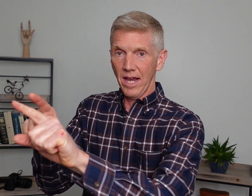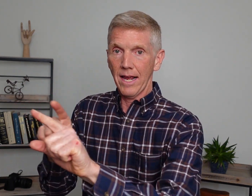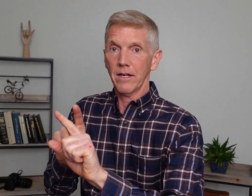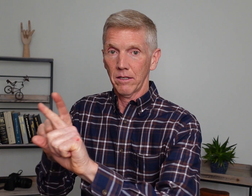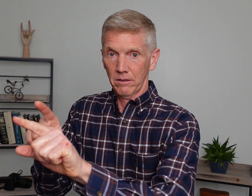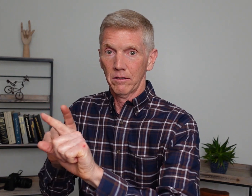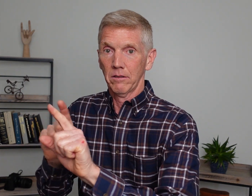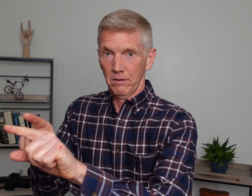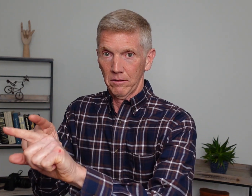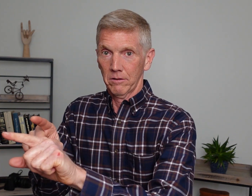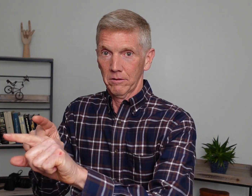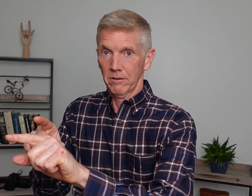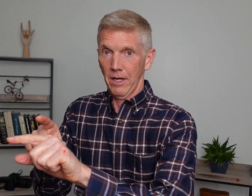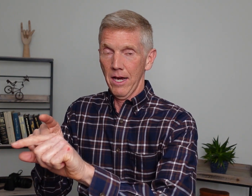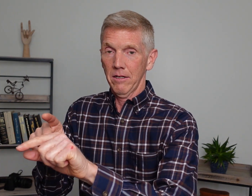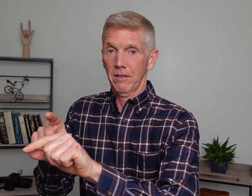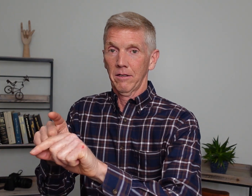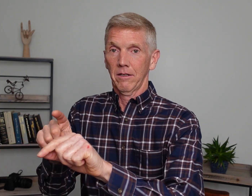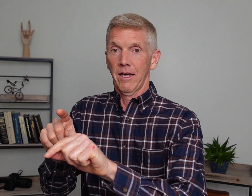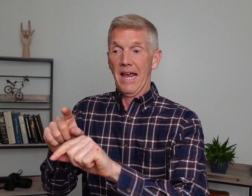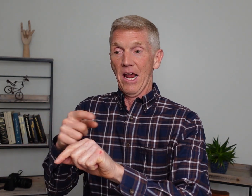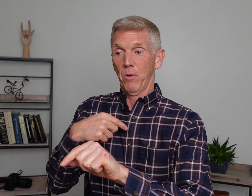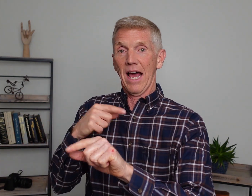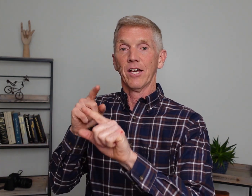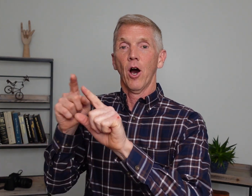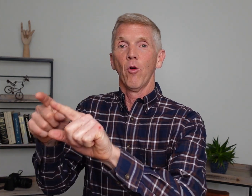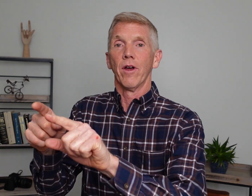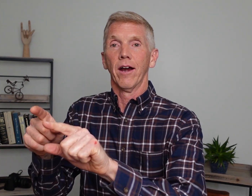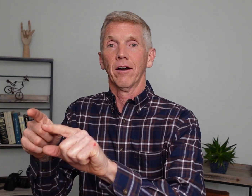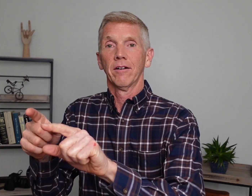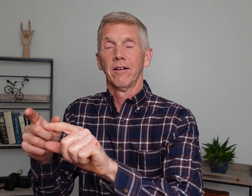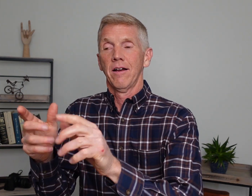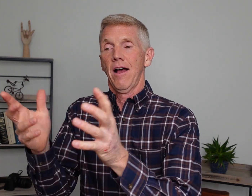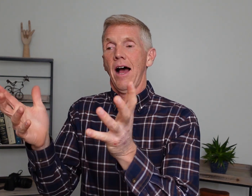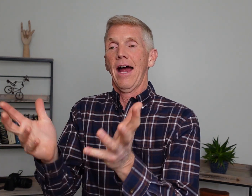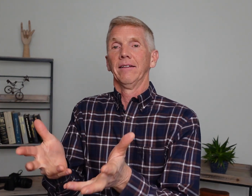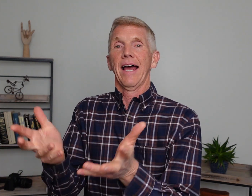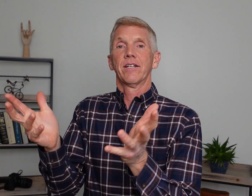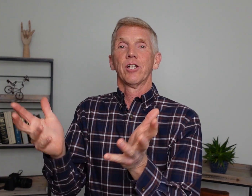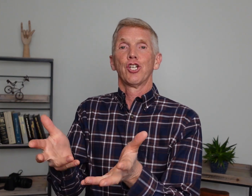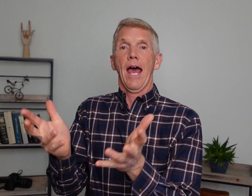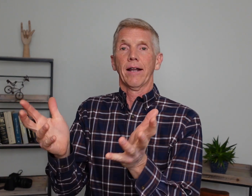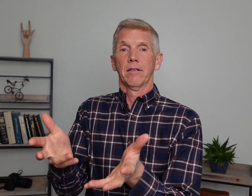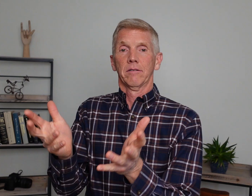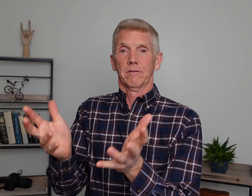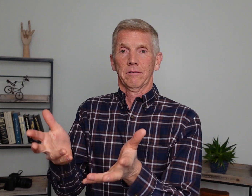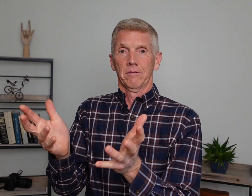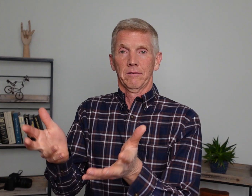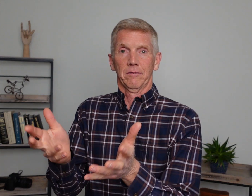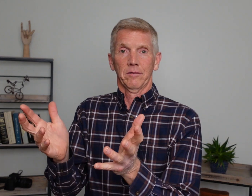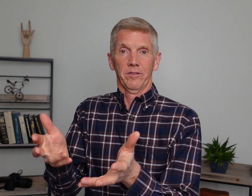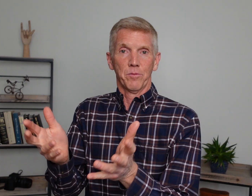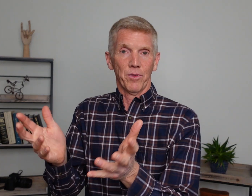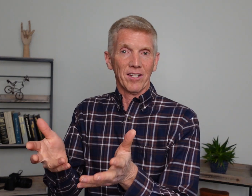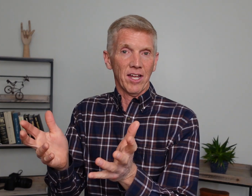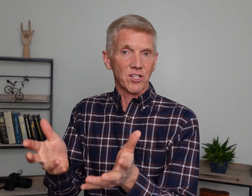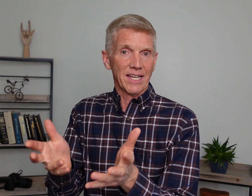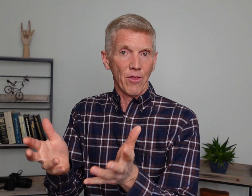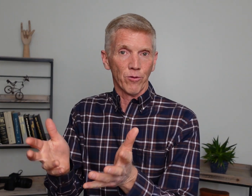attend. Okay? And when I go there, I like to chat. Let's put that sentence together for